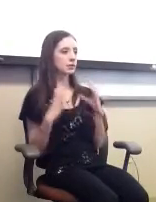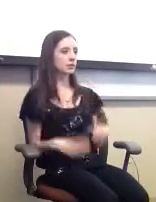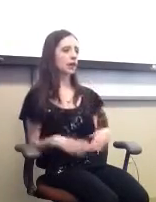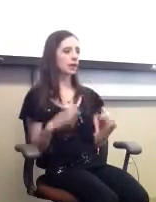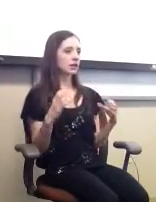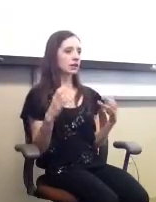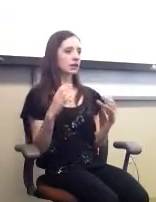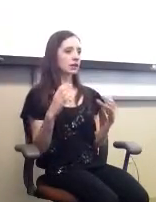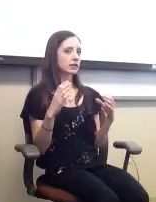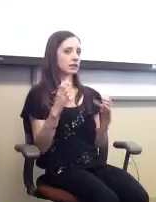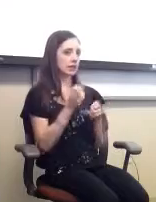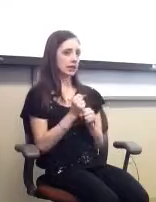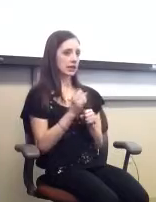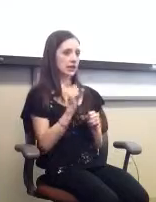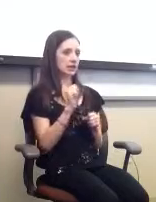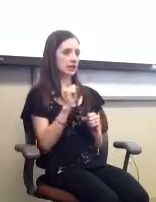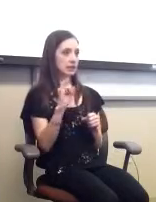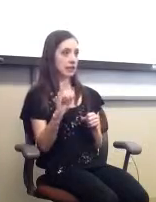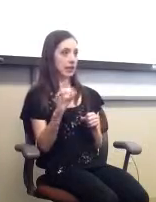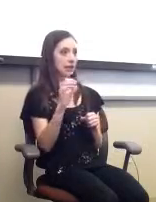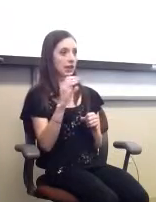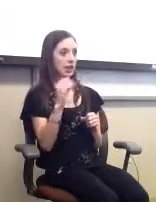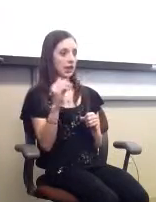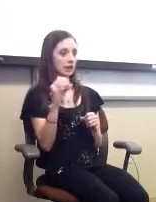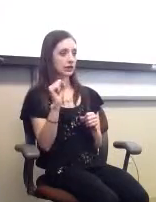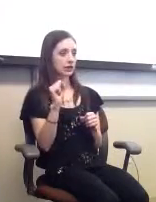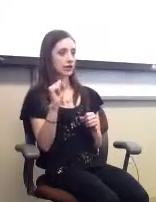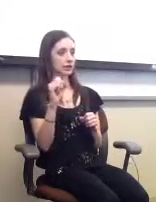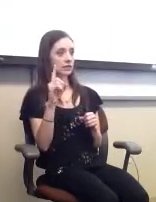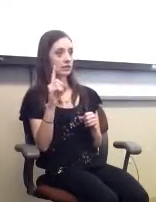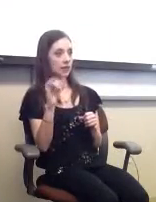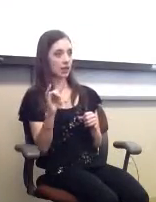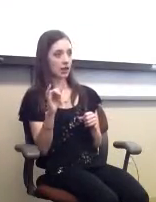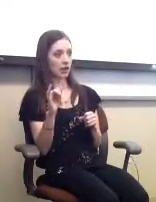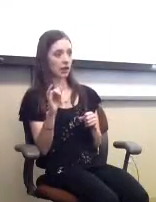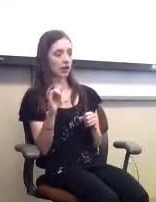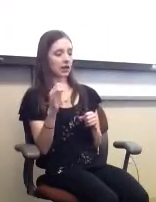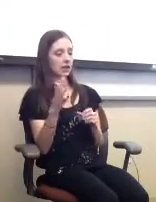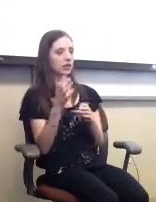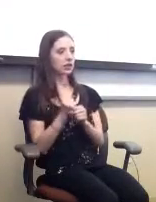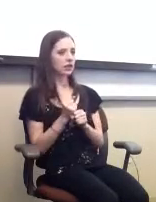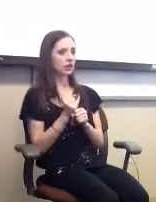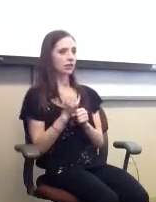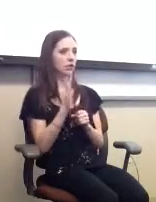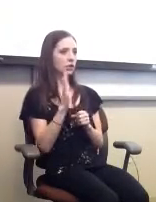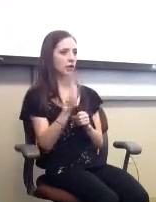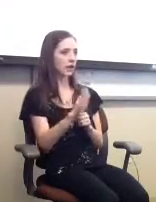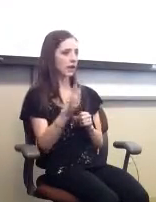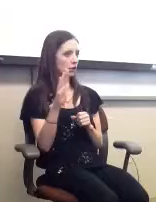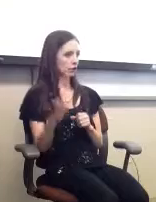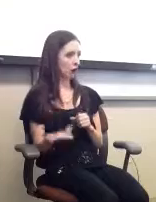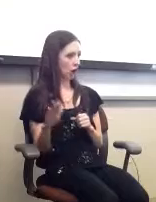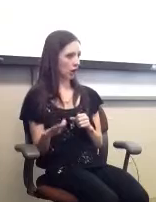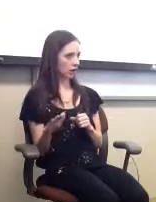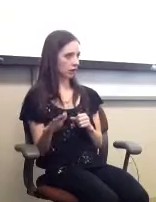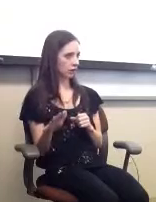for a dependent child, for a disabled child. So it's not for their disability, but there is income coming in. So do we then